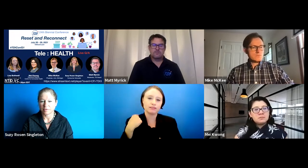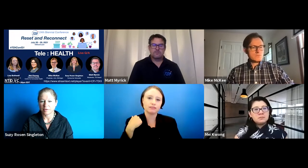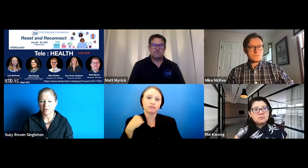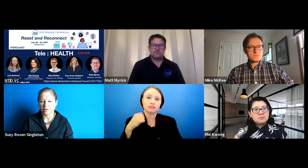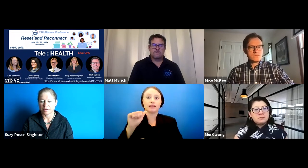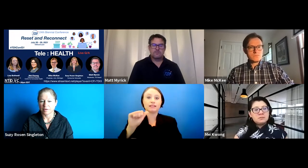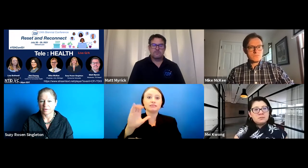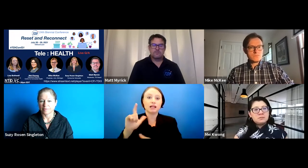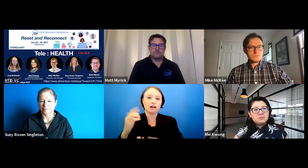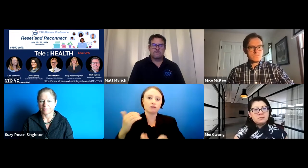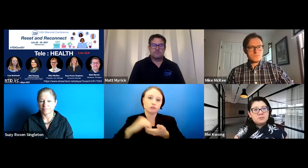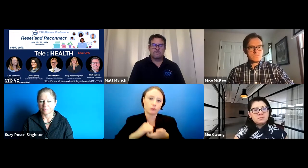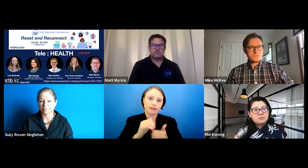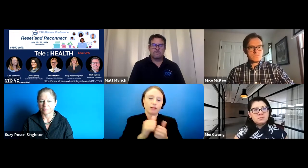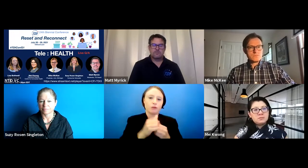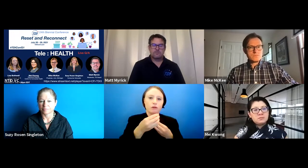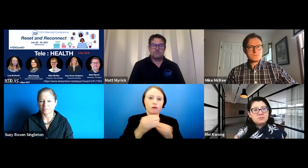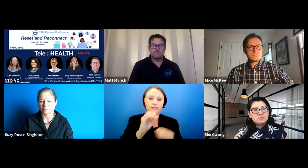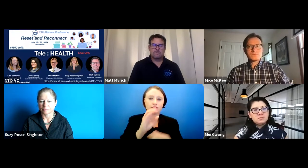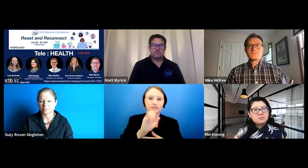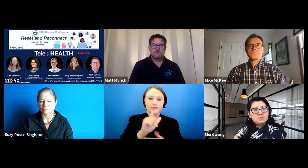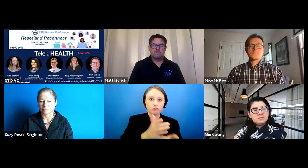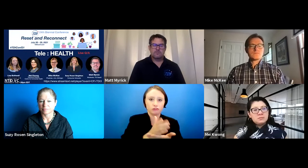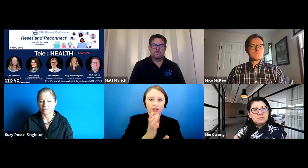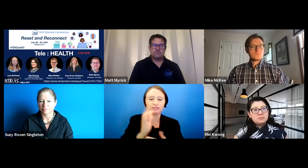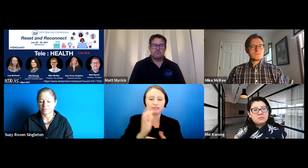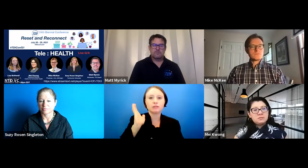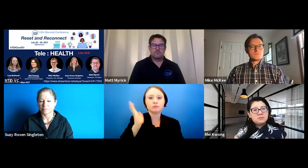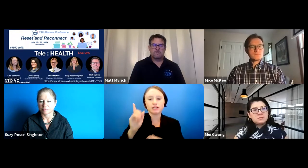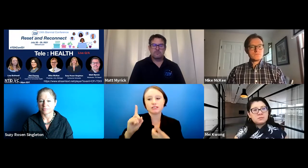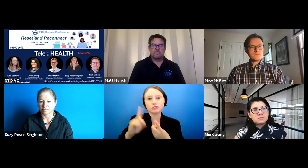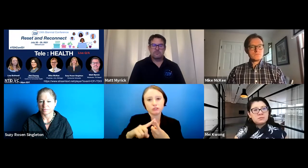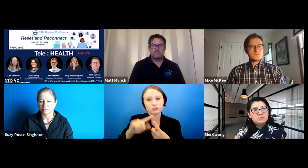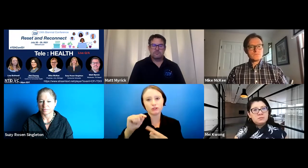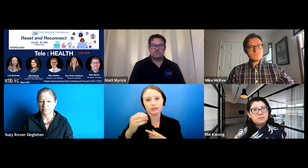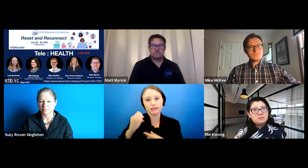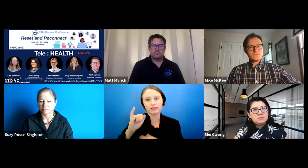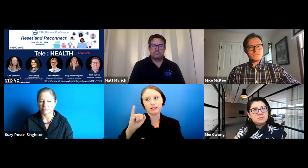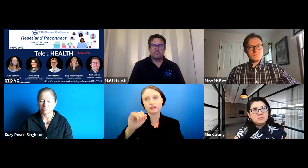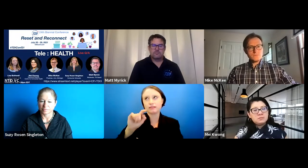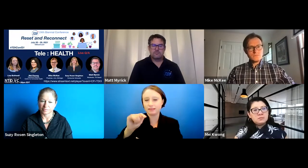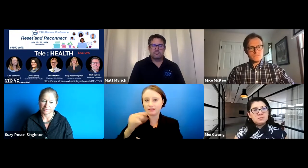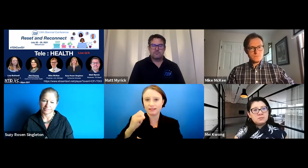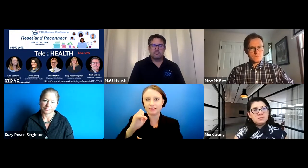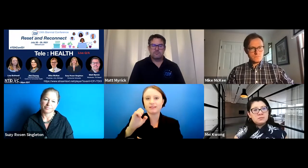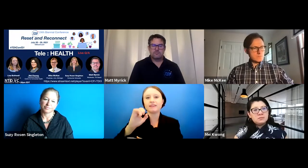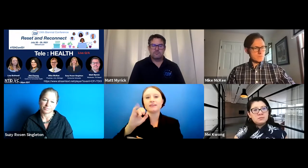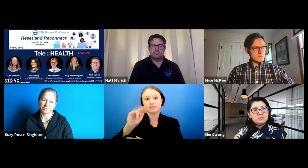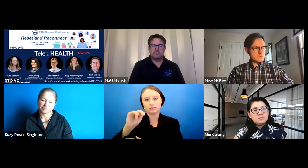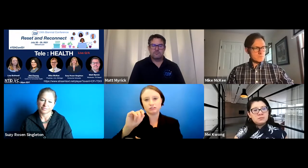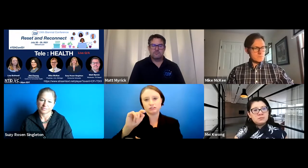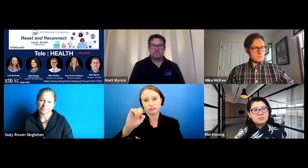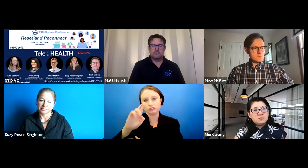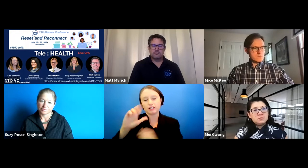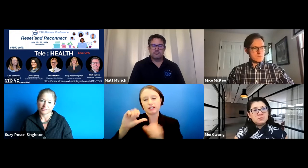Last week was very exciting. ACL joined with the Office of Civil Rights. We presented to